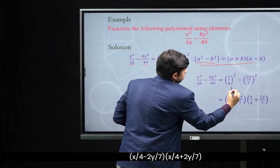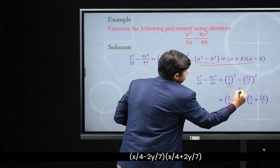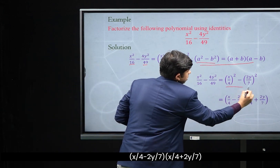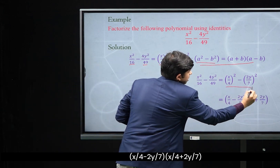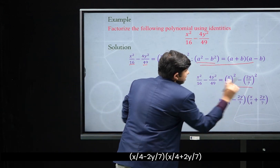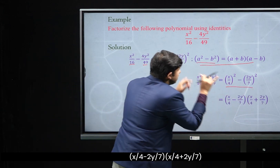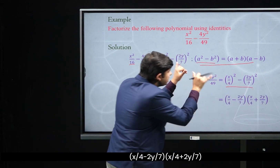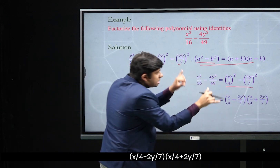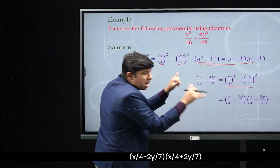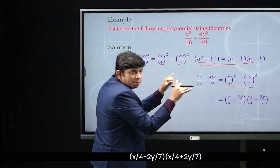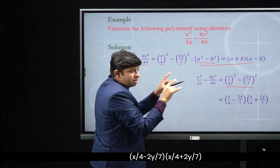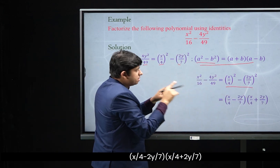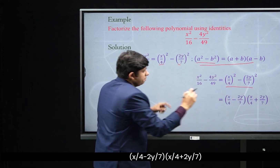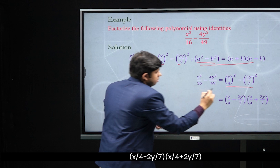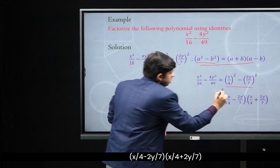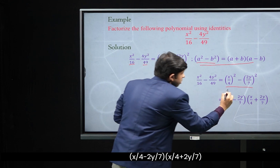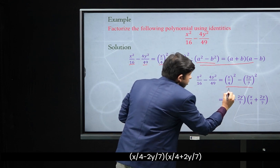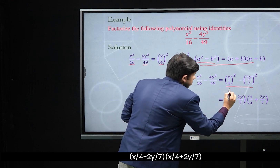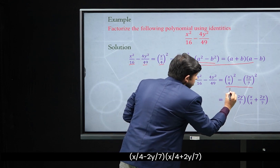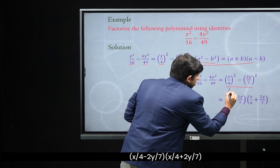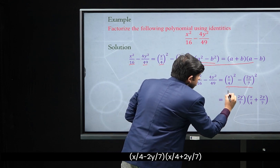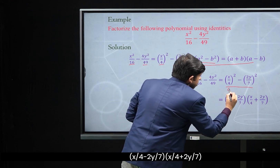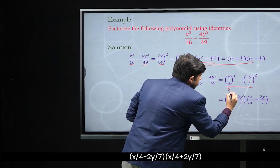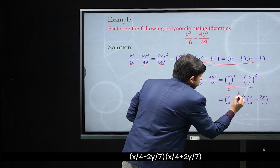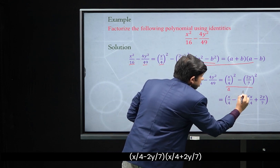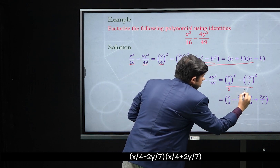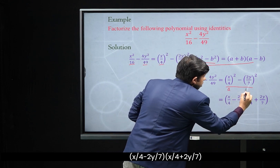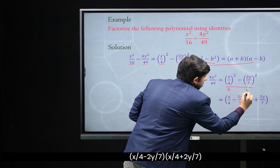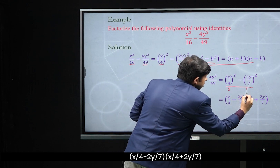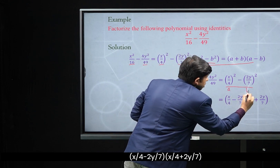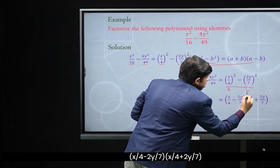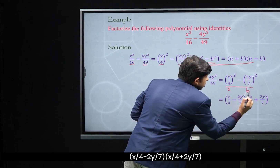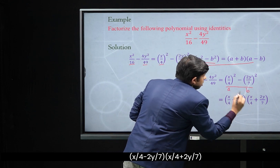x by 4 minus 2y by 7 into x by 4 plus 2y by 7.